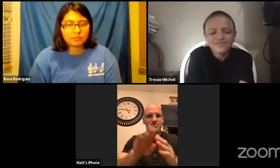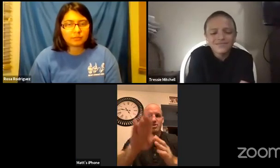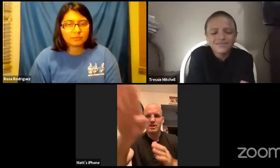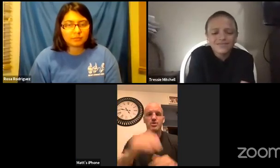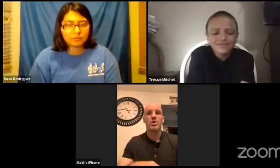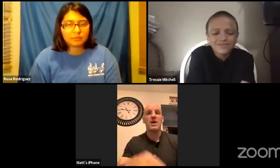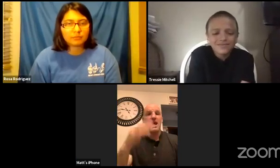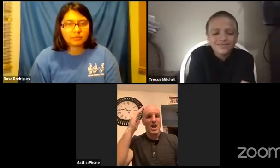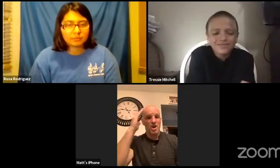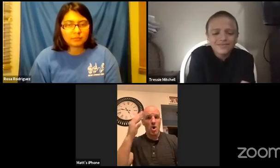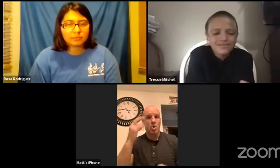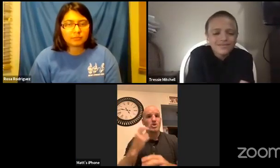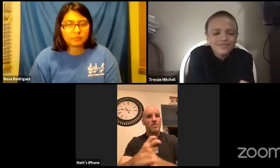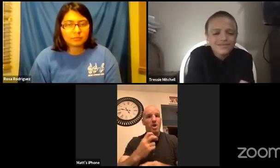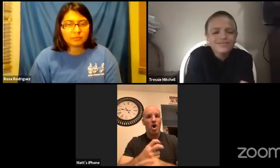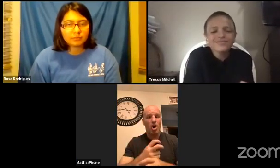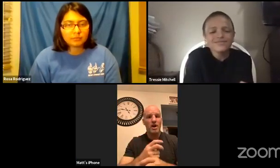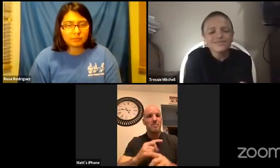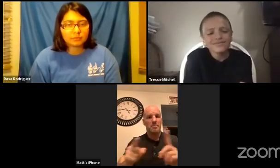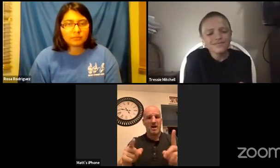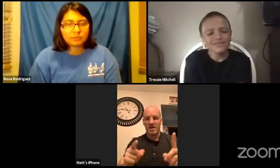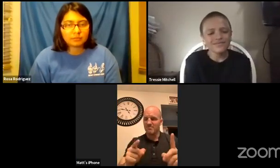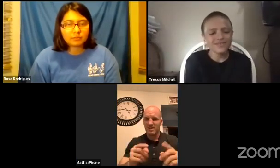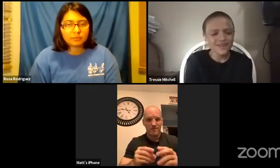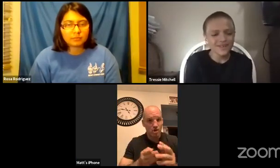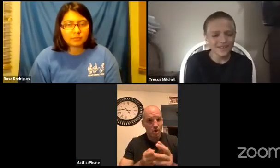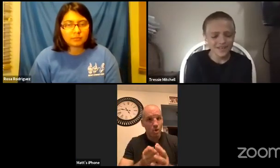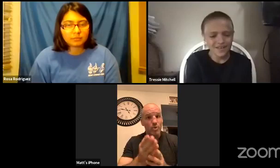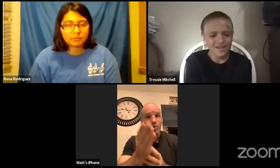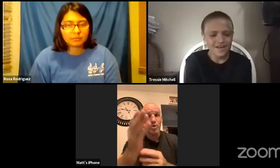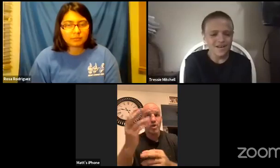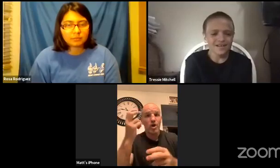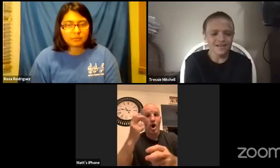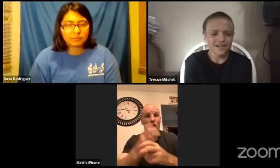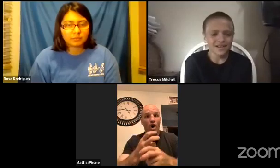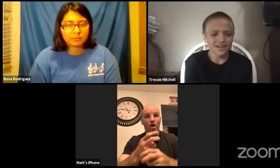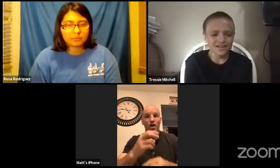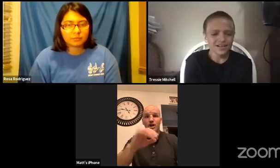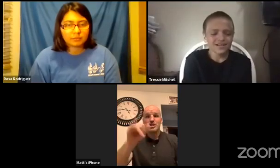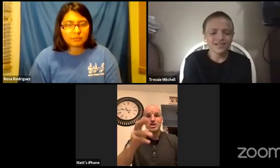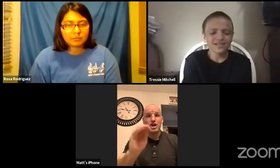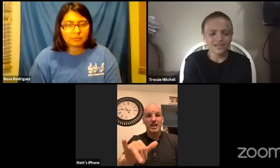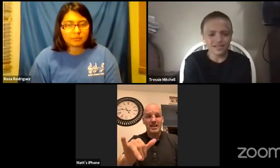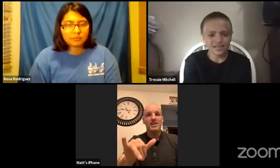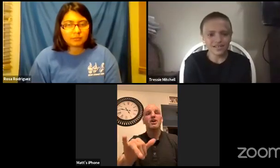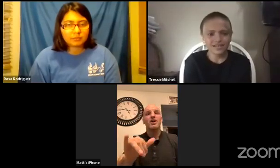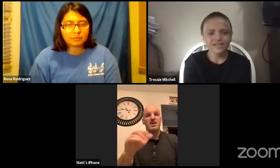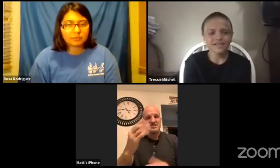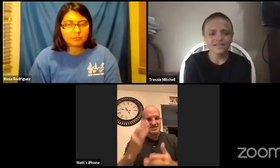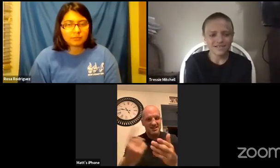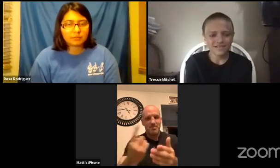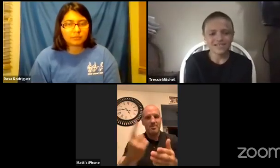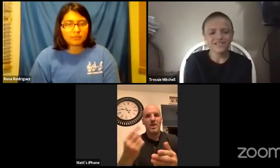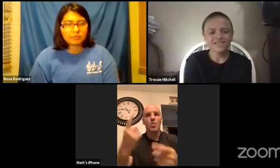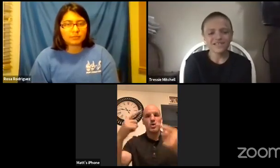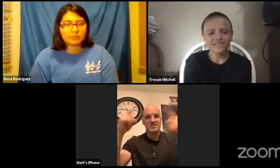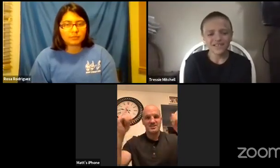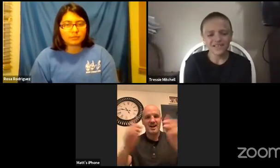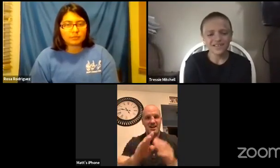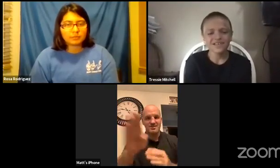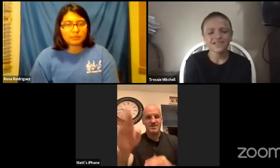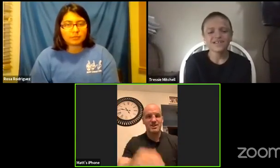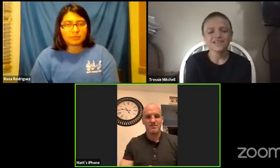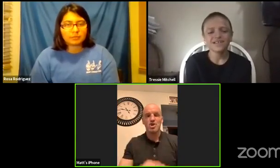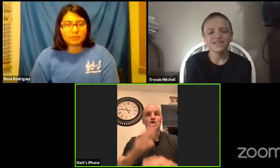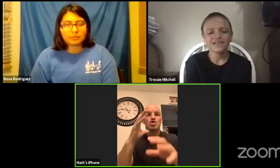don't you, even when you're facing a dead end, when you feel like you're at the end of the road, you still have hope because life